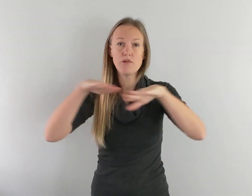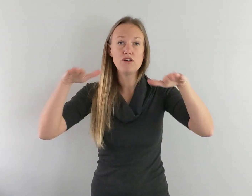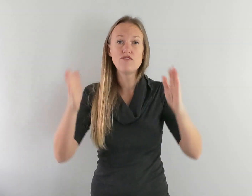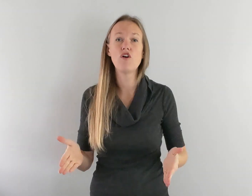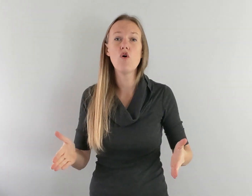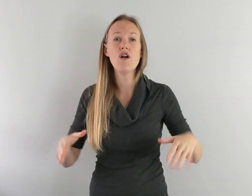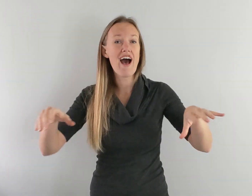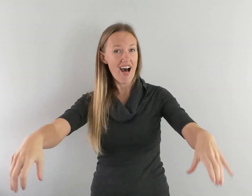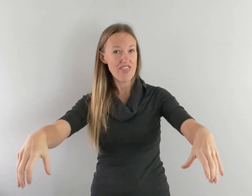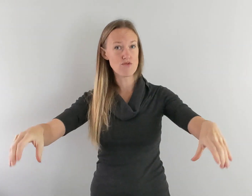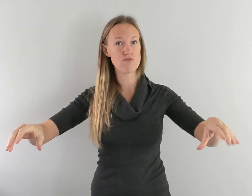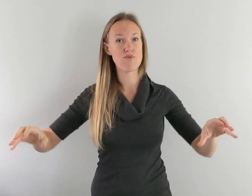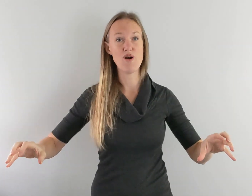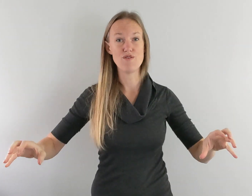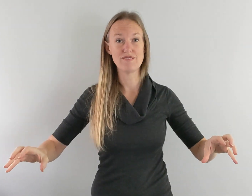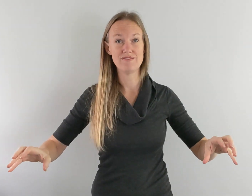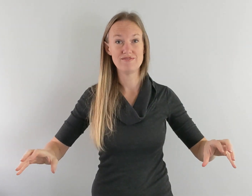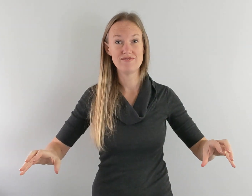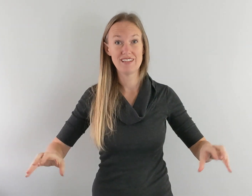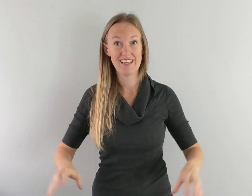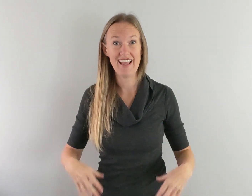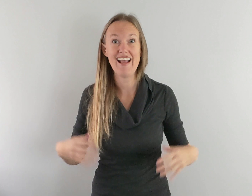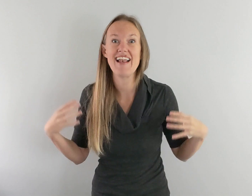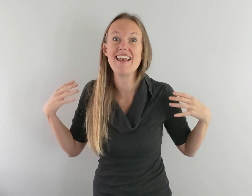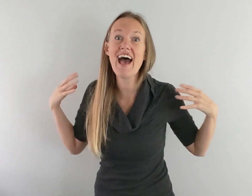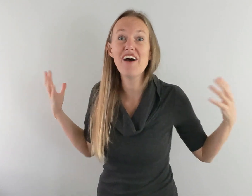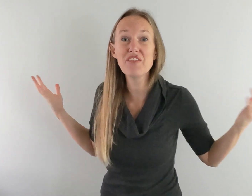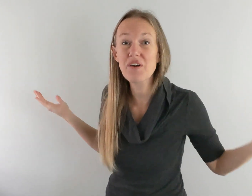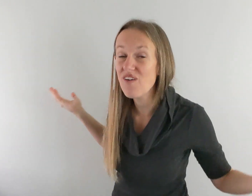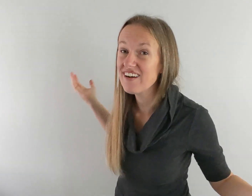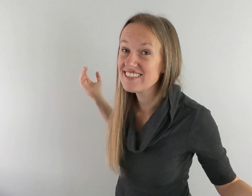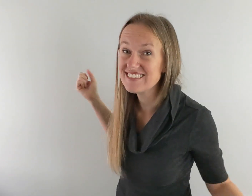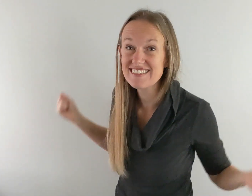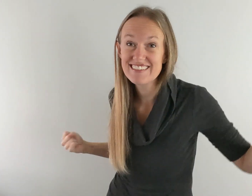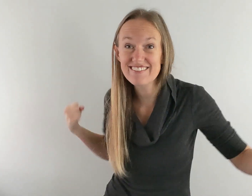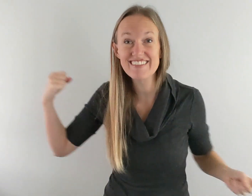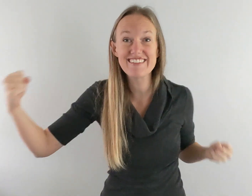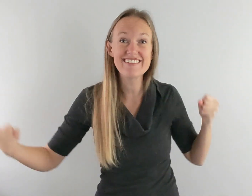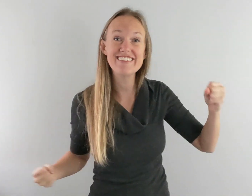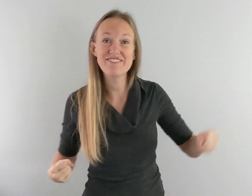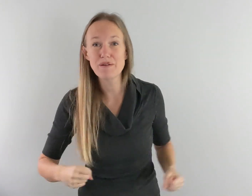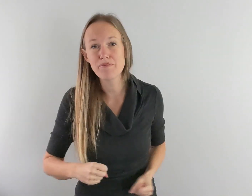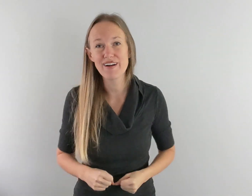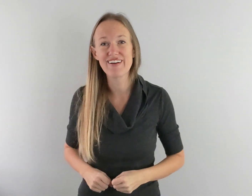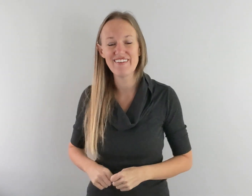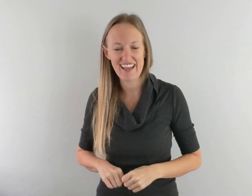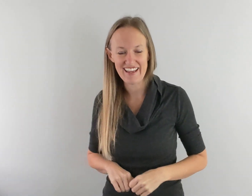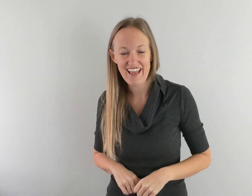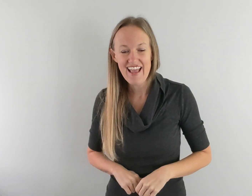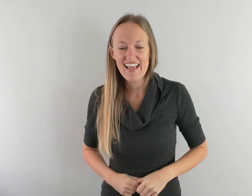stable for a throne. Okay, and now the chorus, the really, really fun part. Okay,